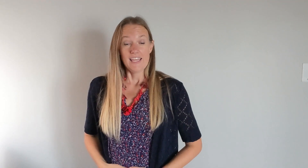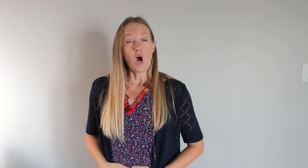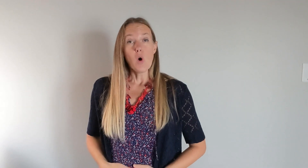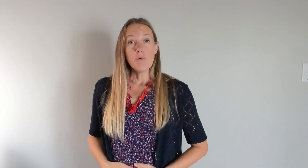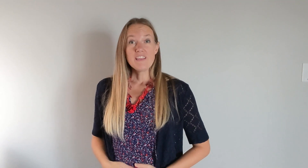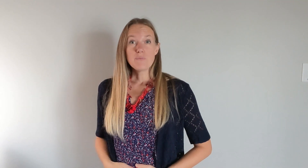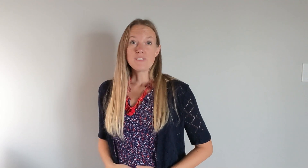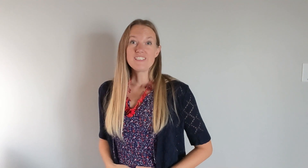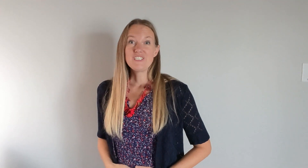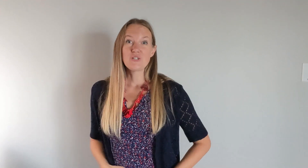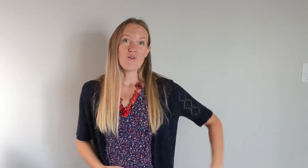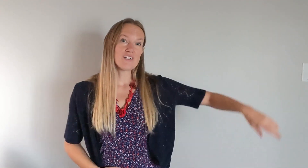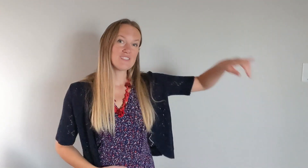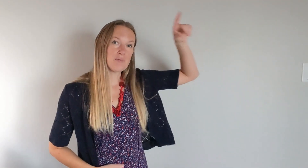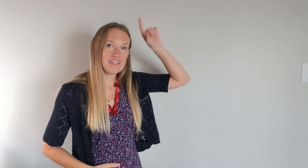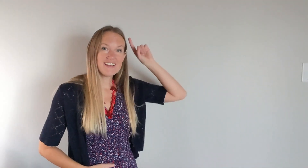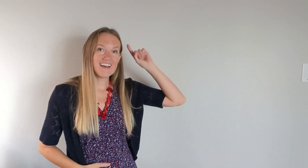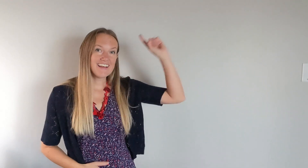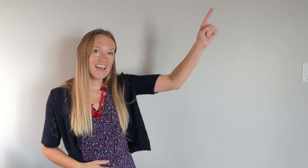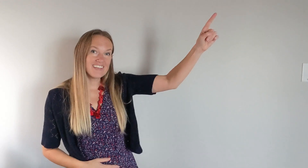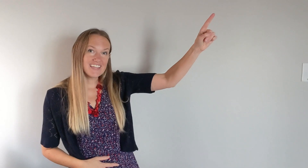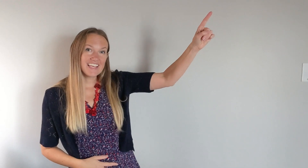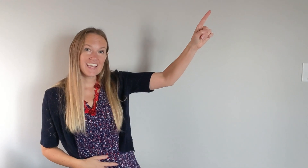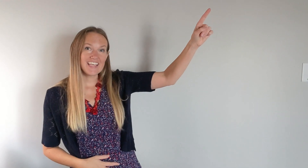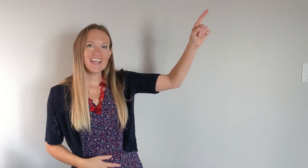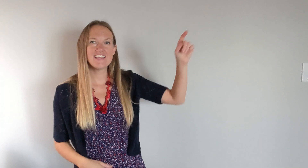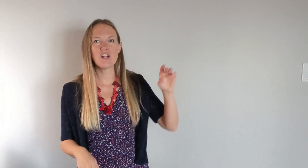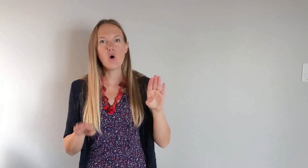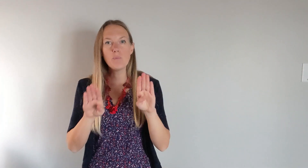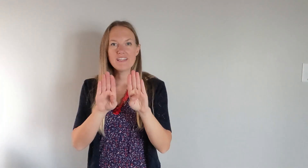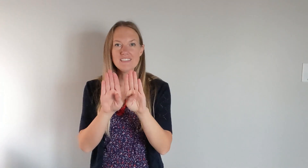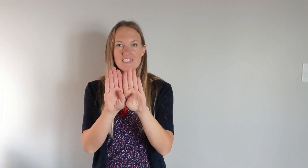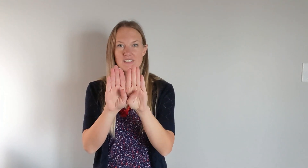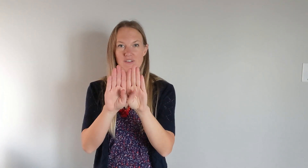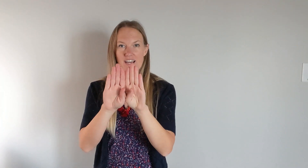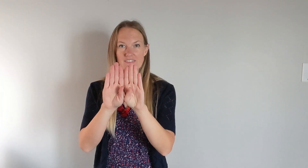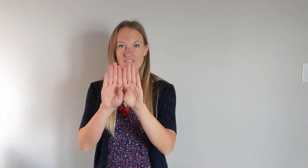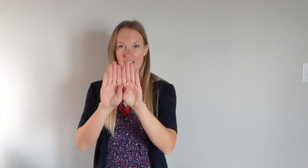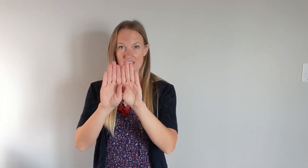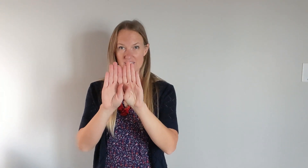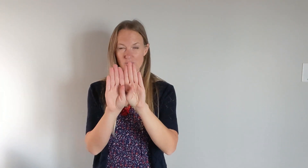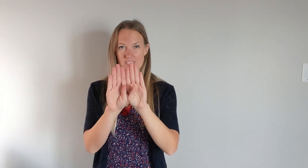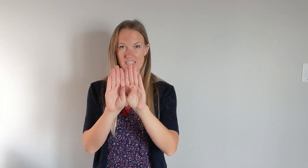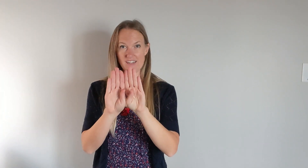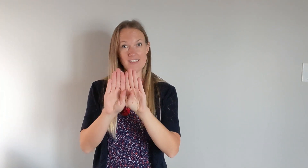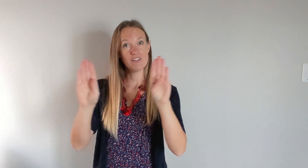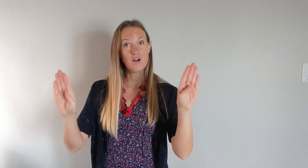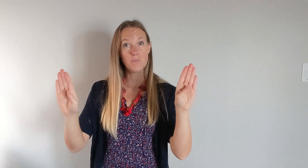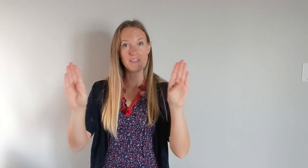He opened the prison doors. So pointing to God in heaven, he, and then opened. So you have doors here, and then you're going to open them